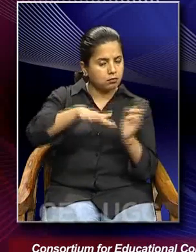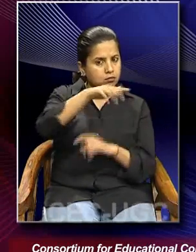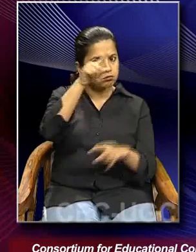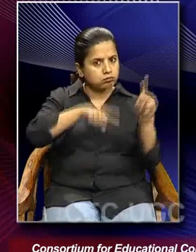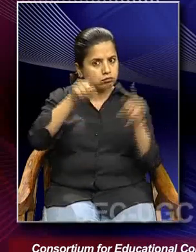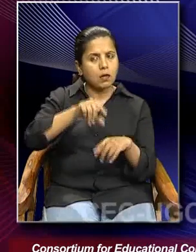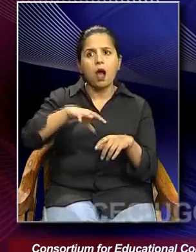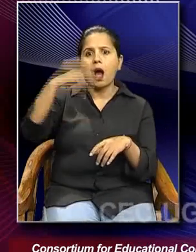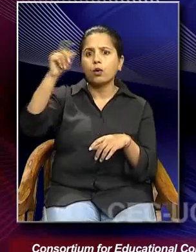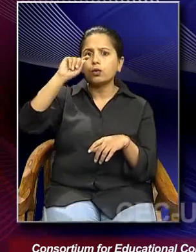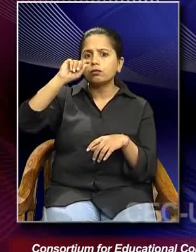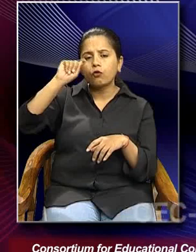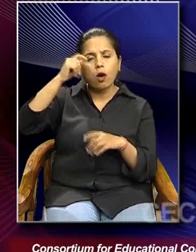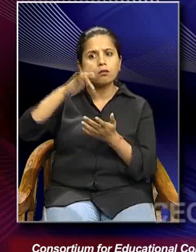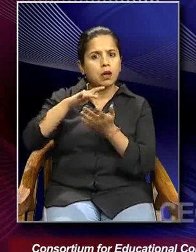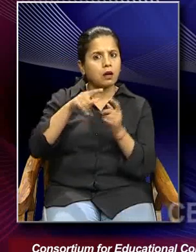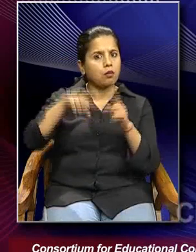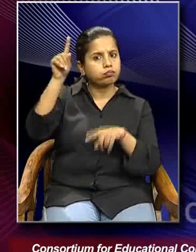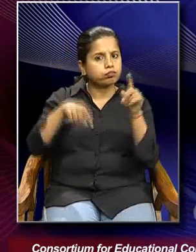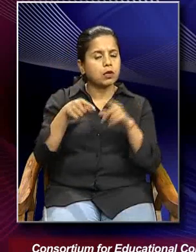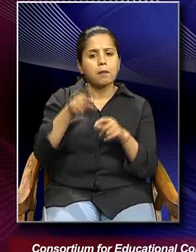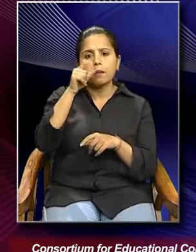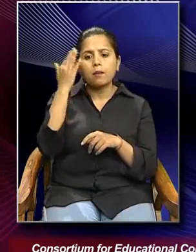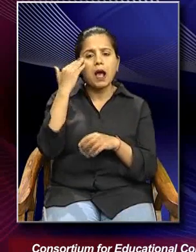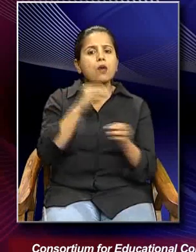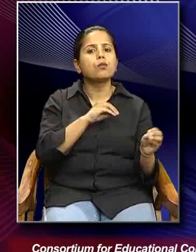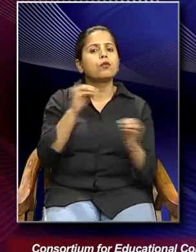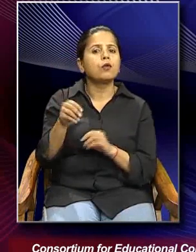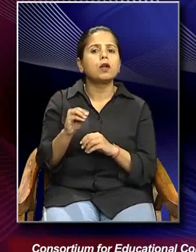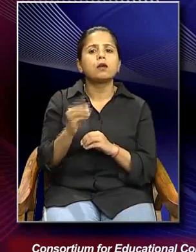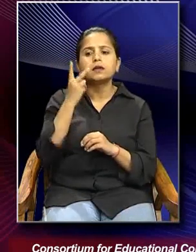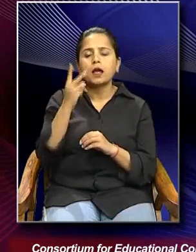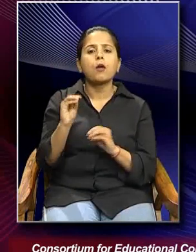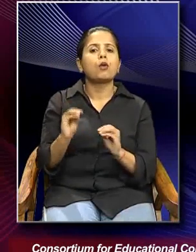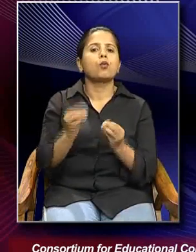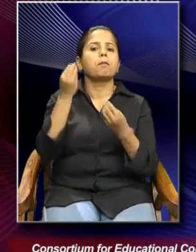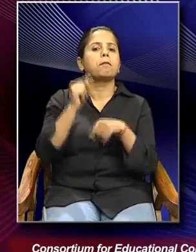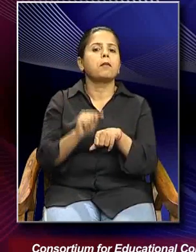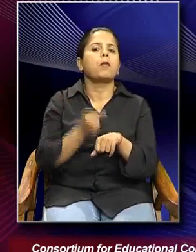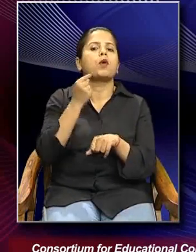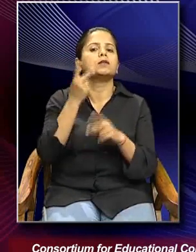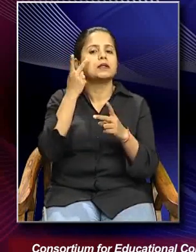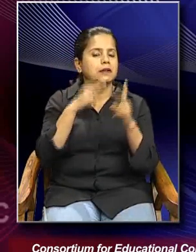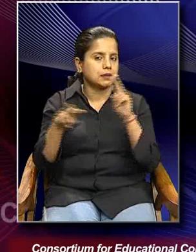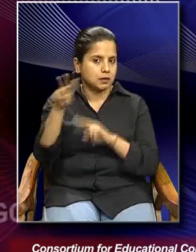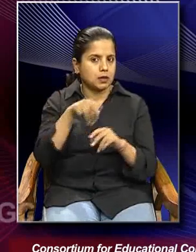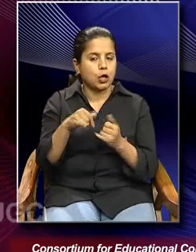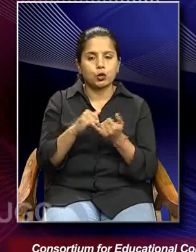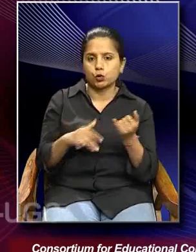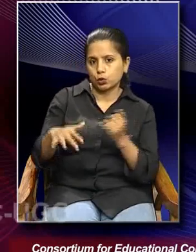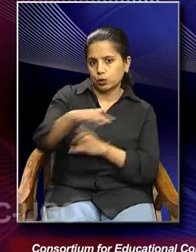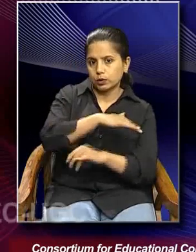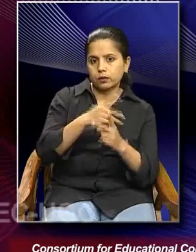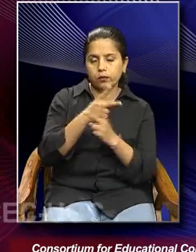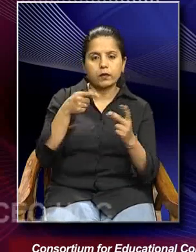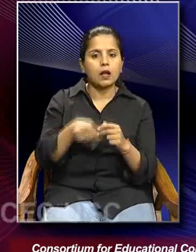important factors why people are moving or looking for better opportunity at new places. So societies typically